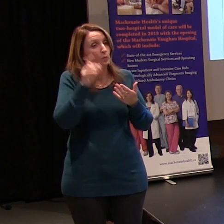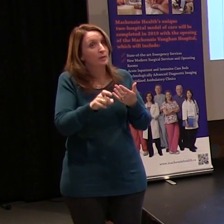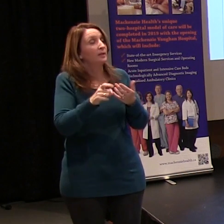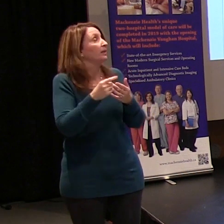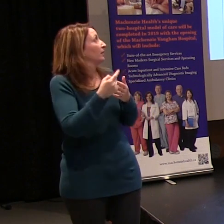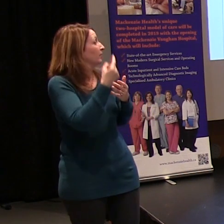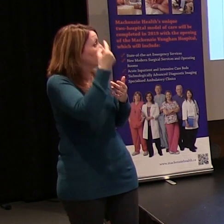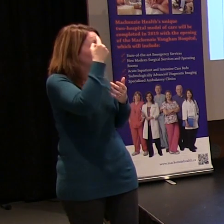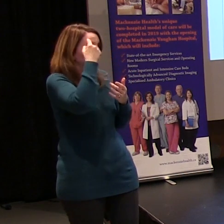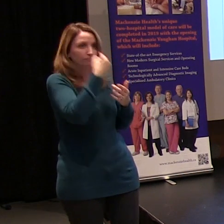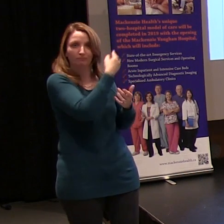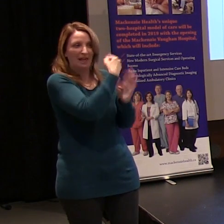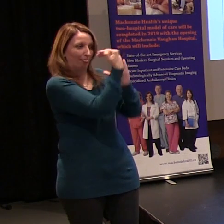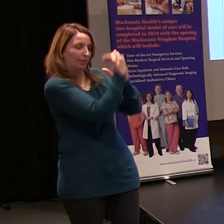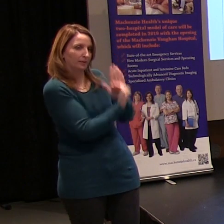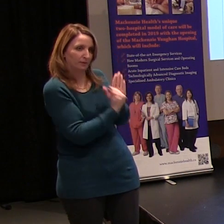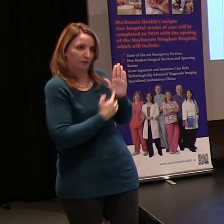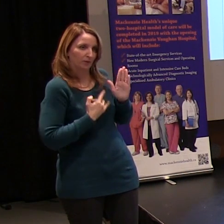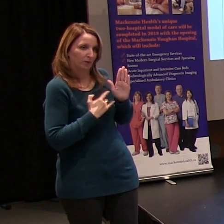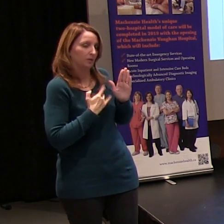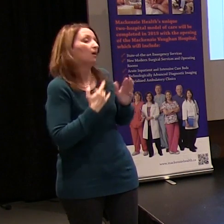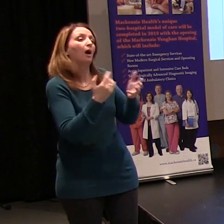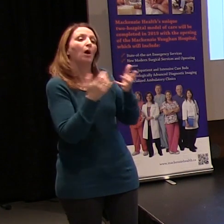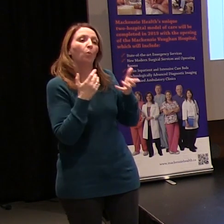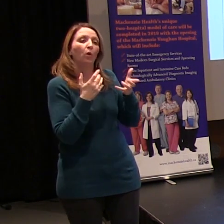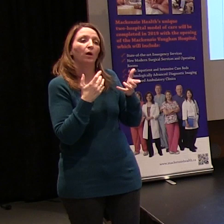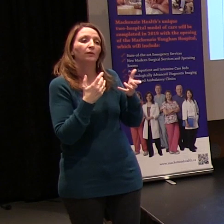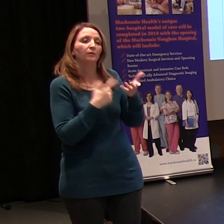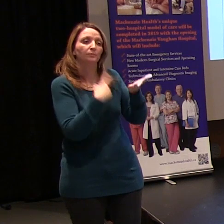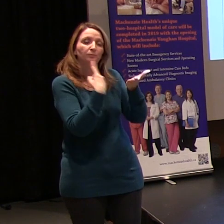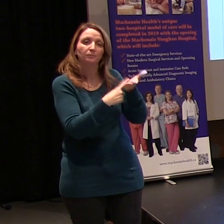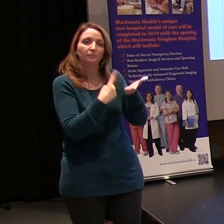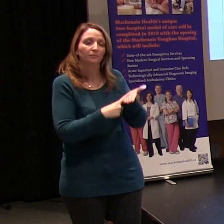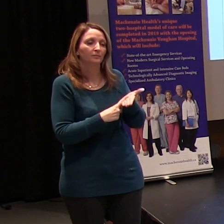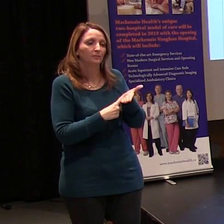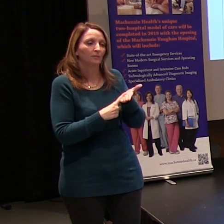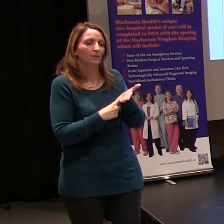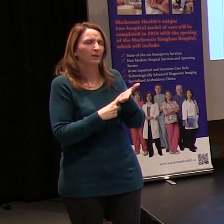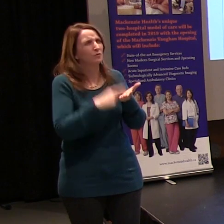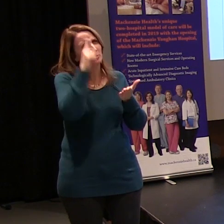feel what is this list here. And I want just to go through a very kind of abstracting a lot, how